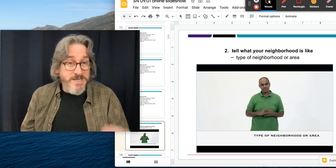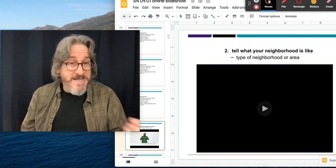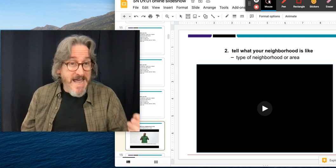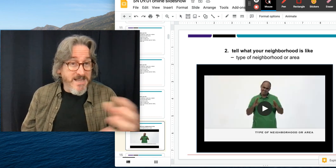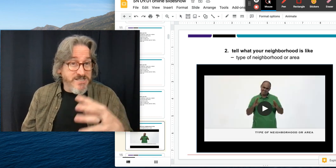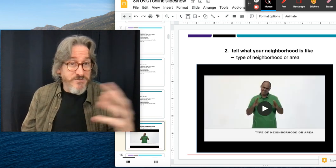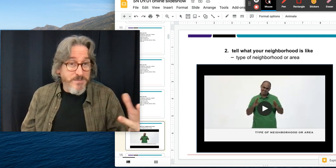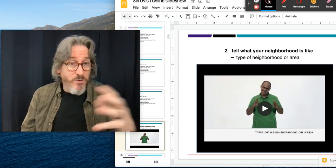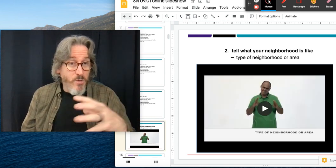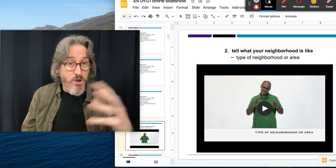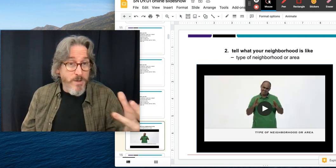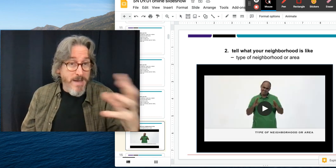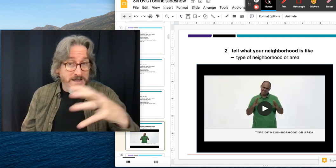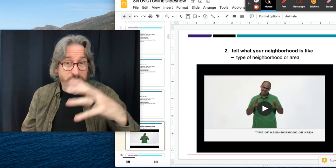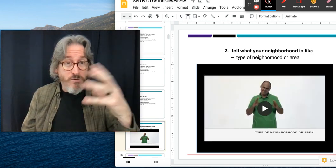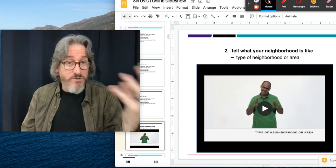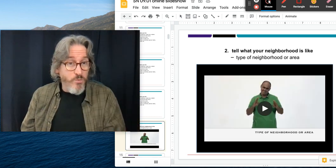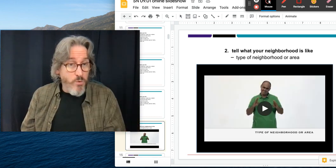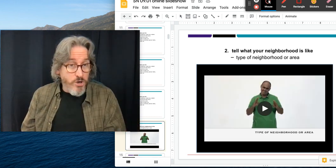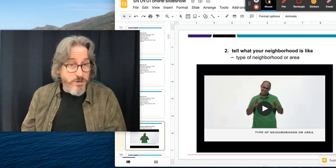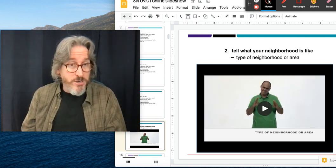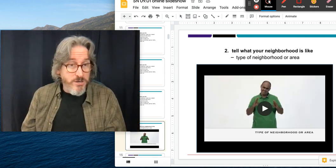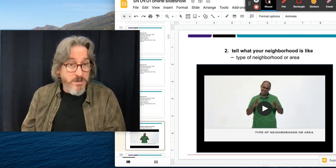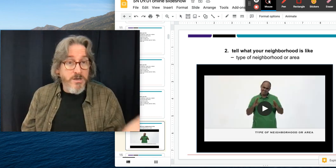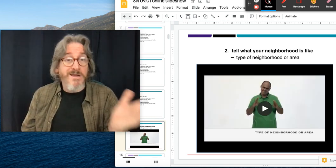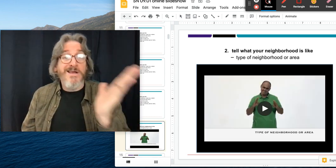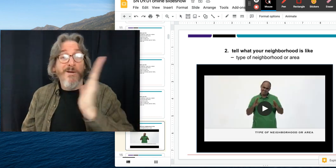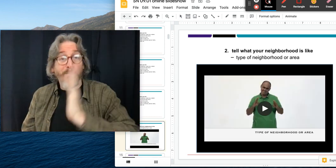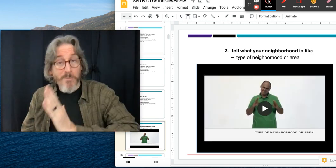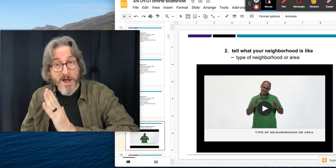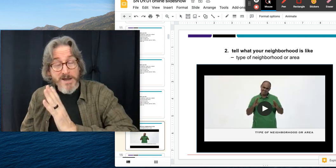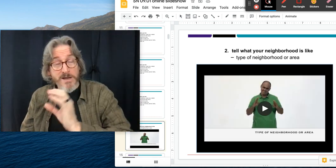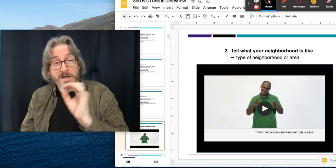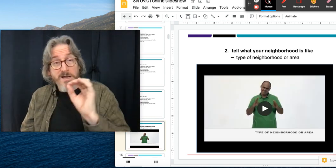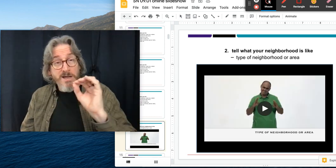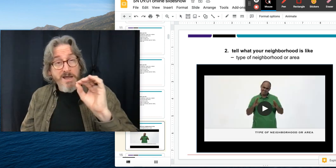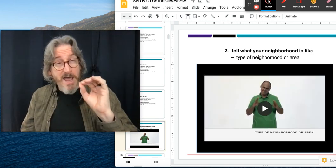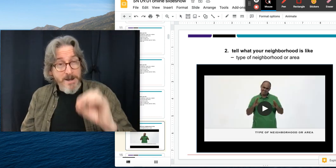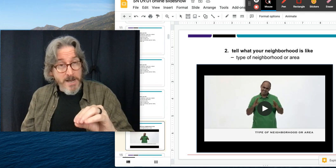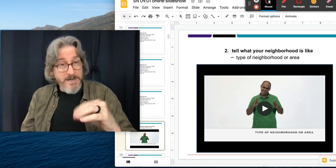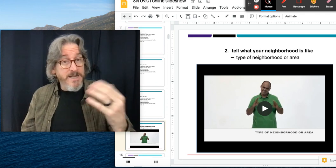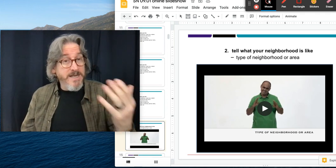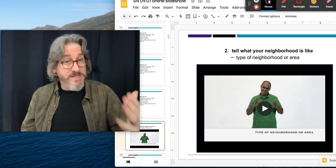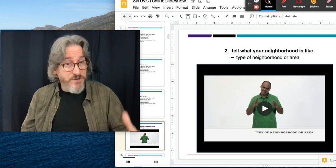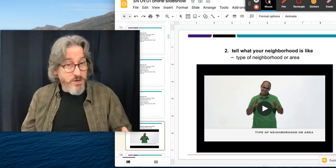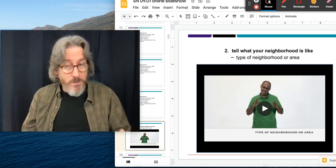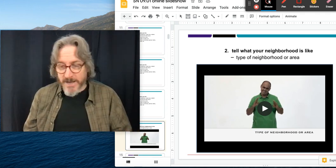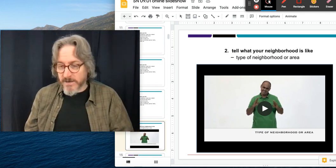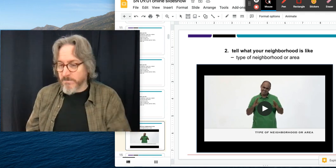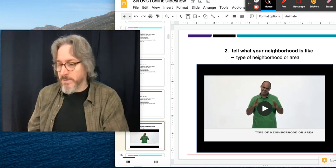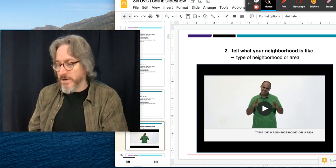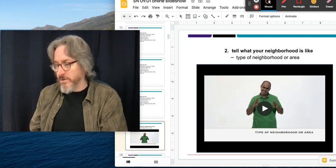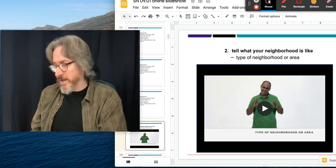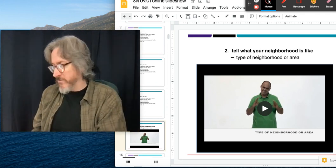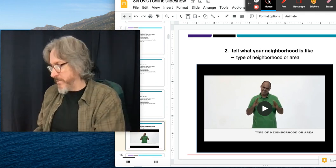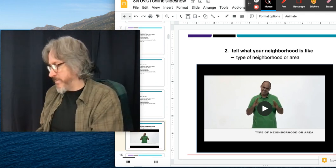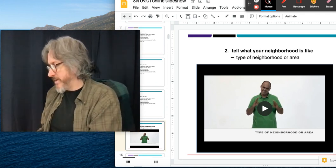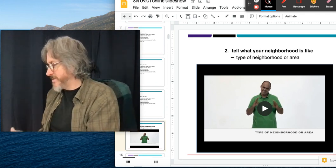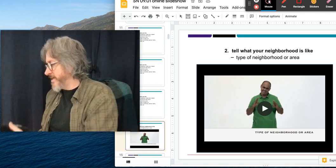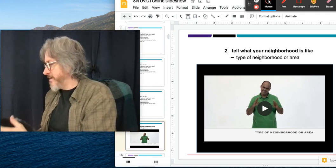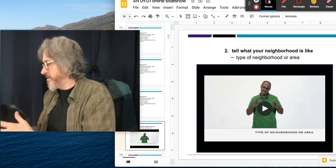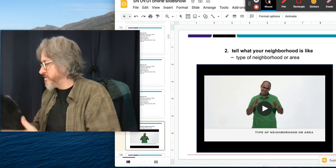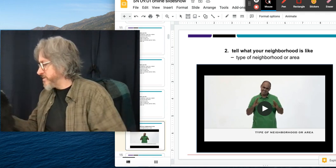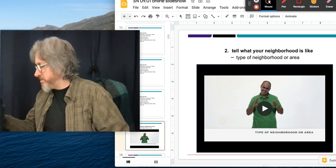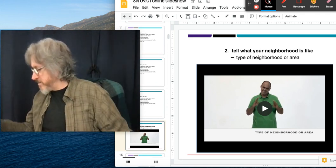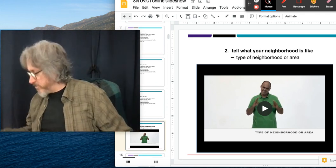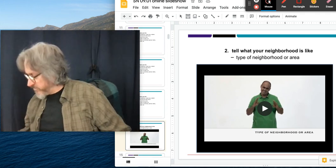So during the day, lots of people going back and forth to work, but at night, it's very quiet. But you can't rub up